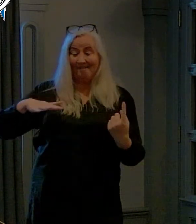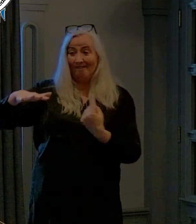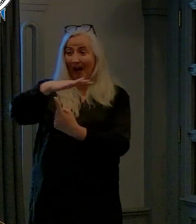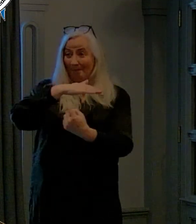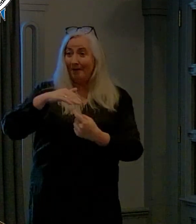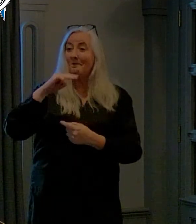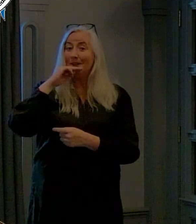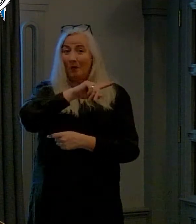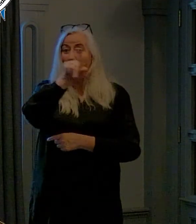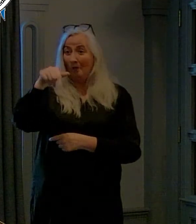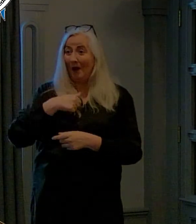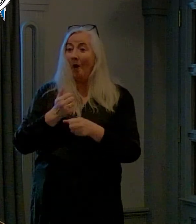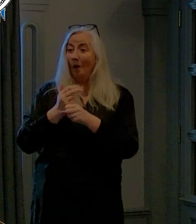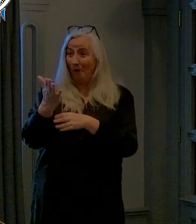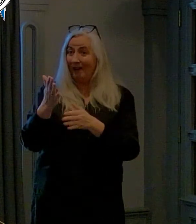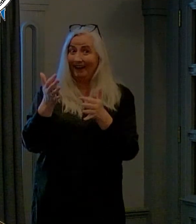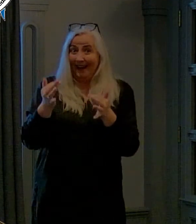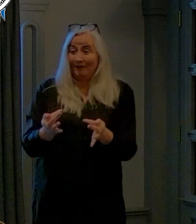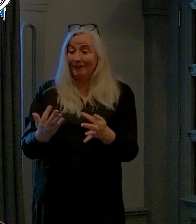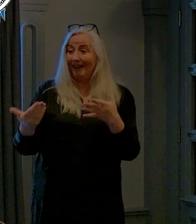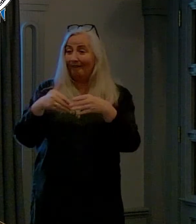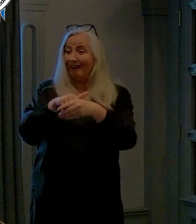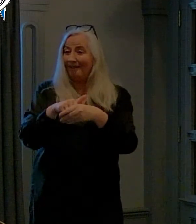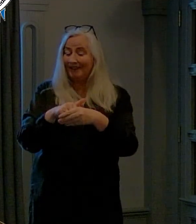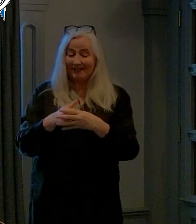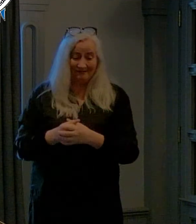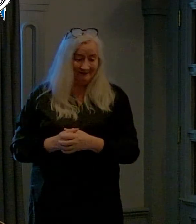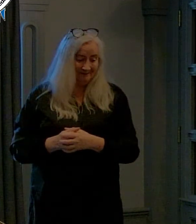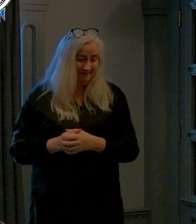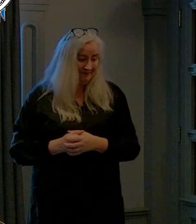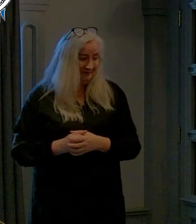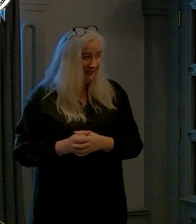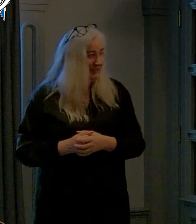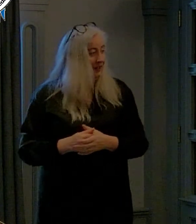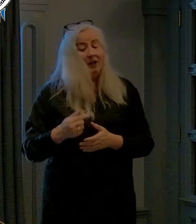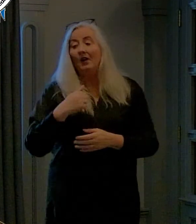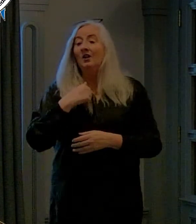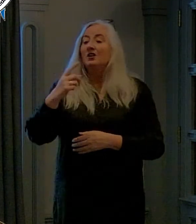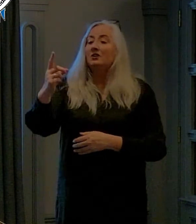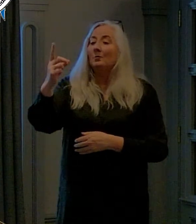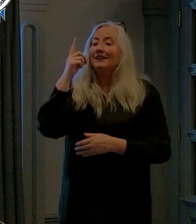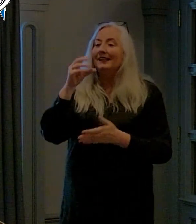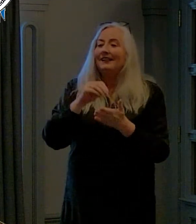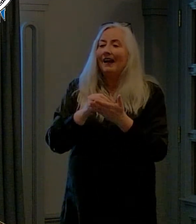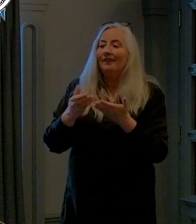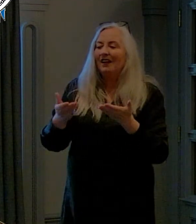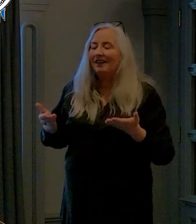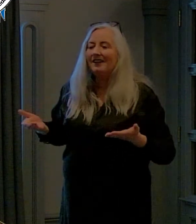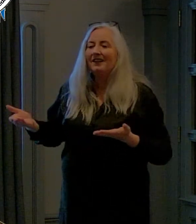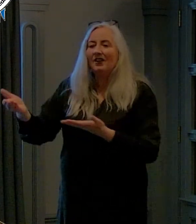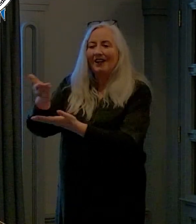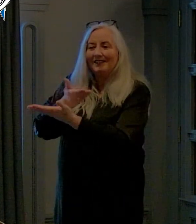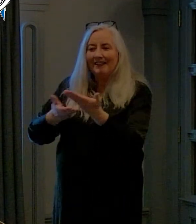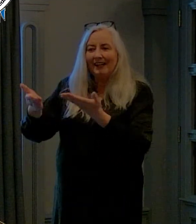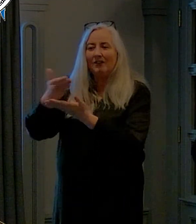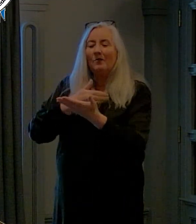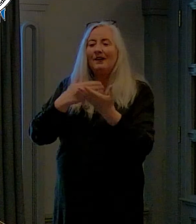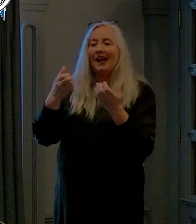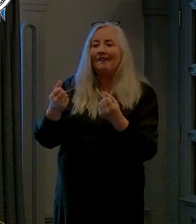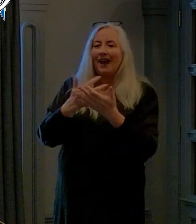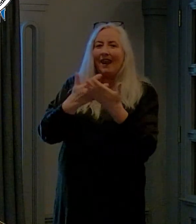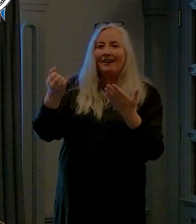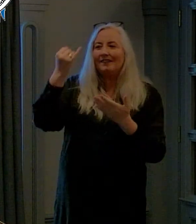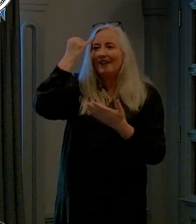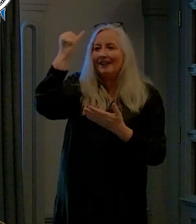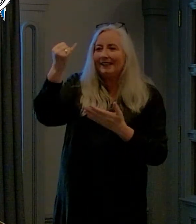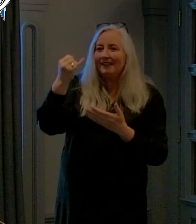all. So we would have had an initial consultation on that, where we would have put forward lots of ideas. We